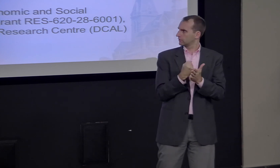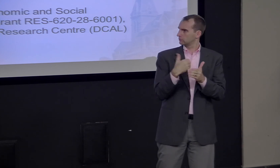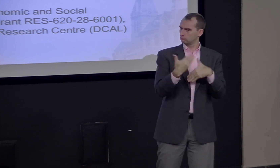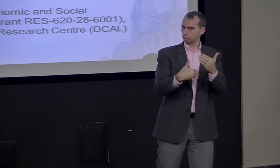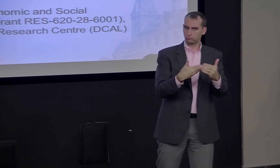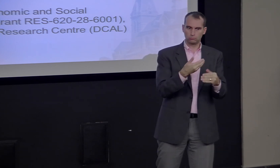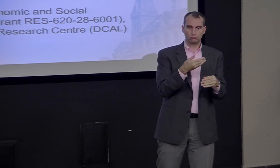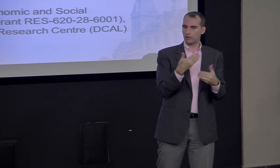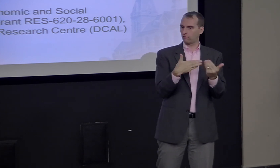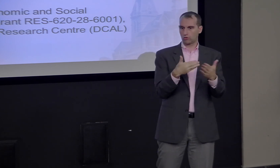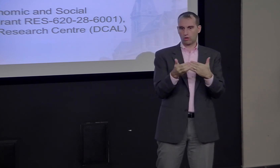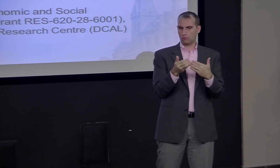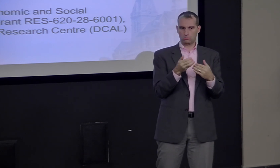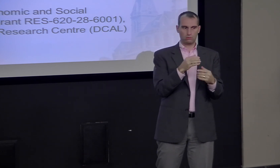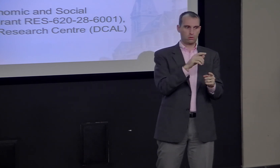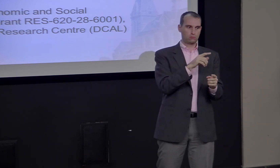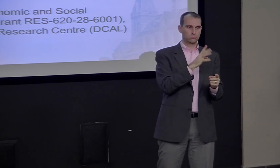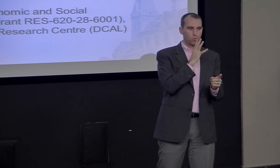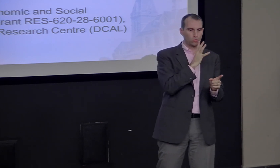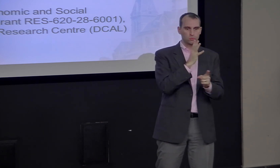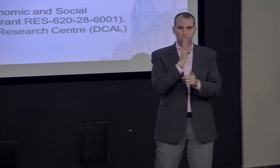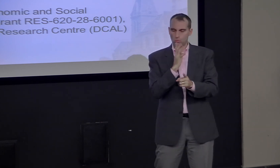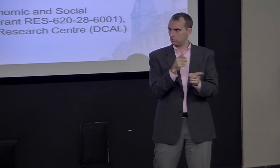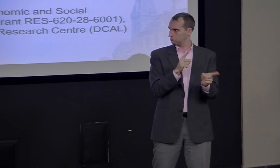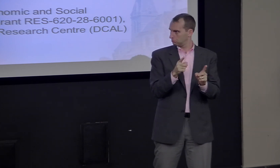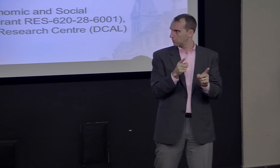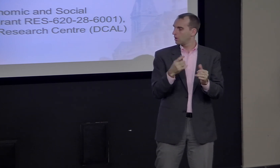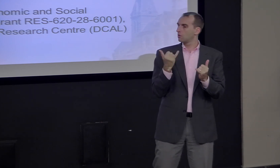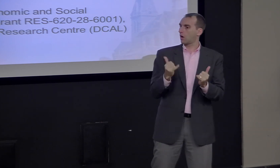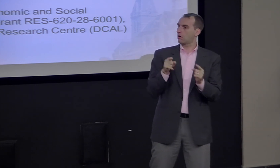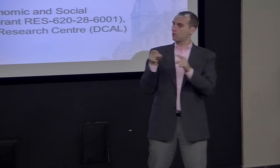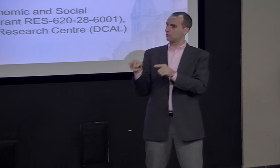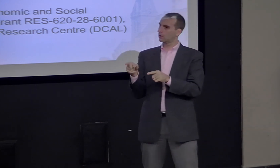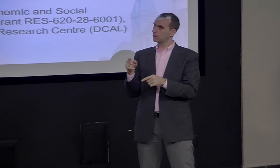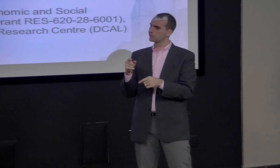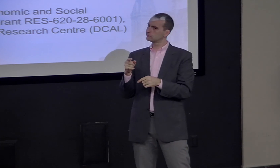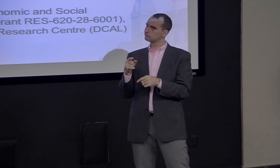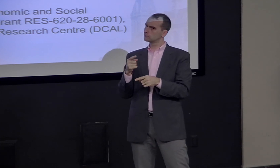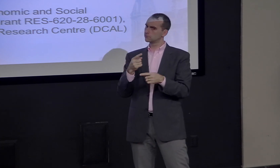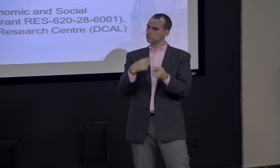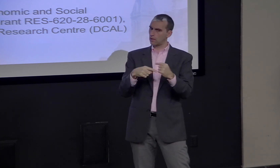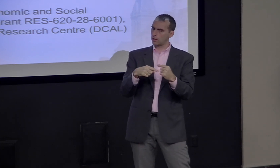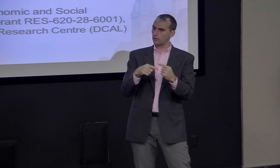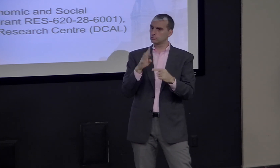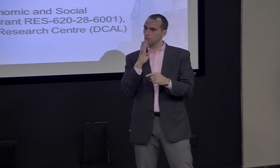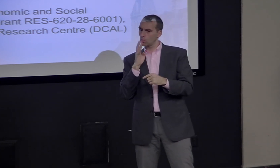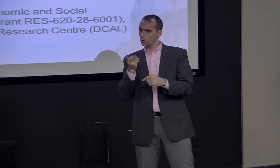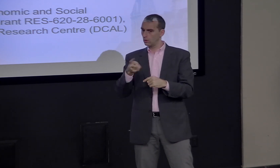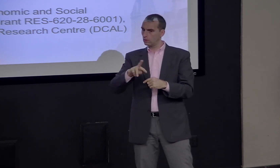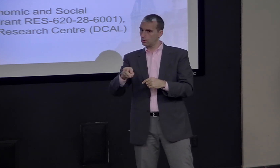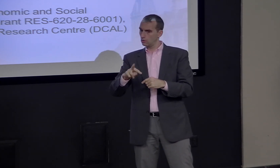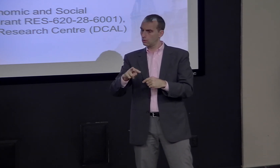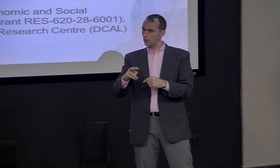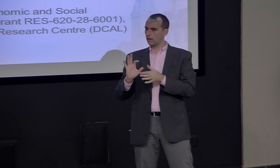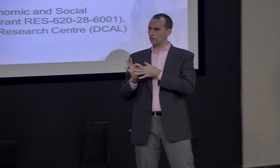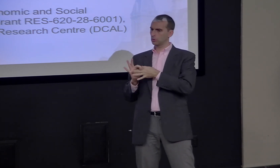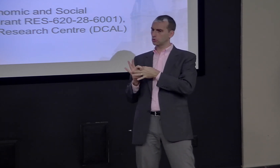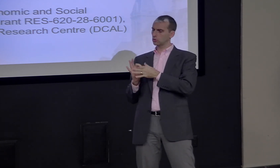more cognitive ability and advantage to use spoken language. So how does sign language and spoken language